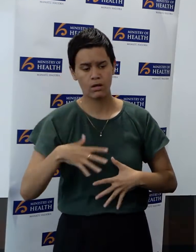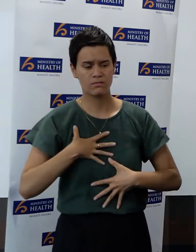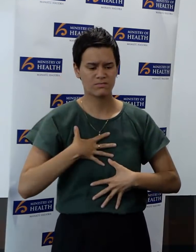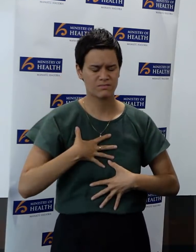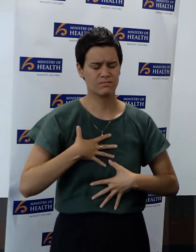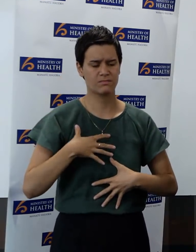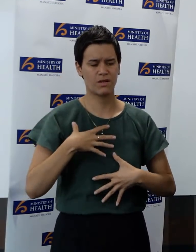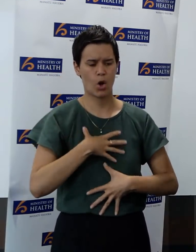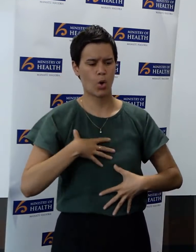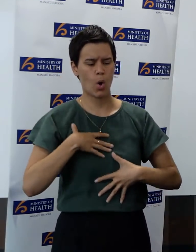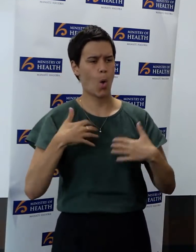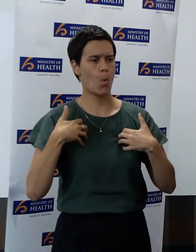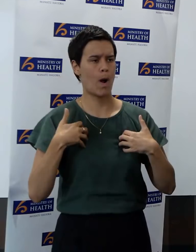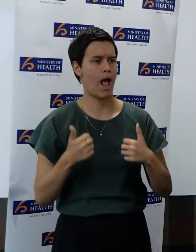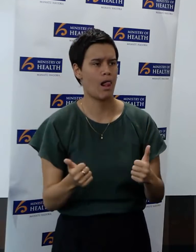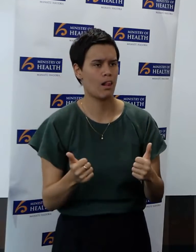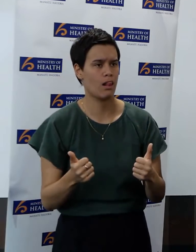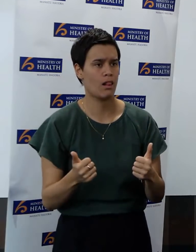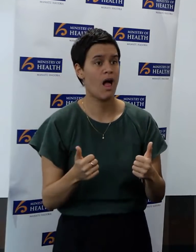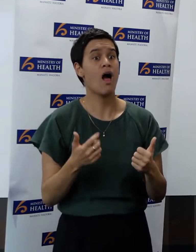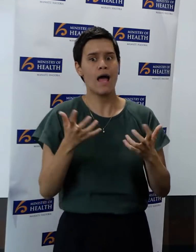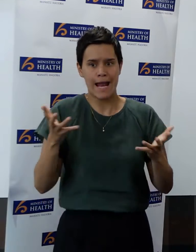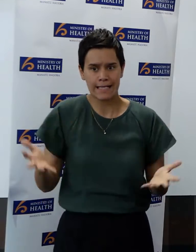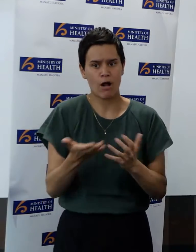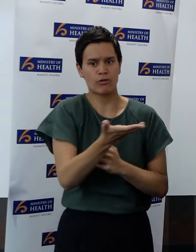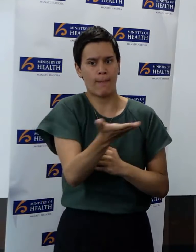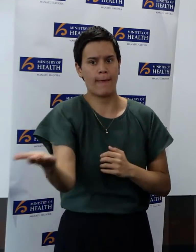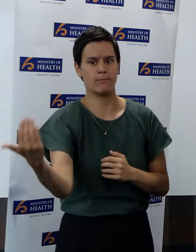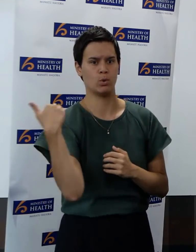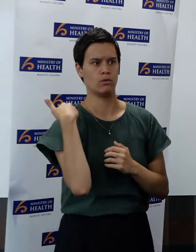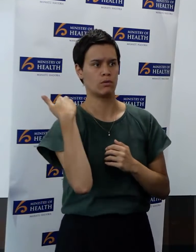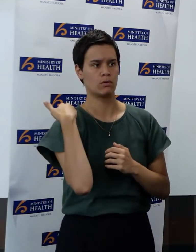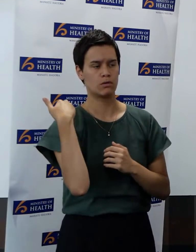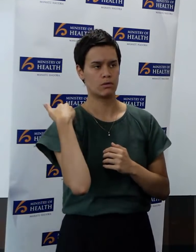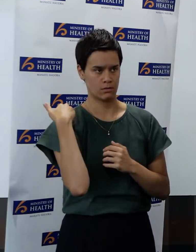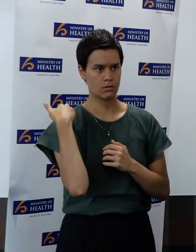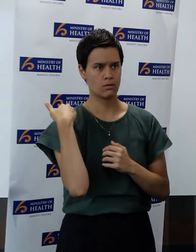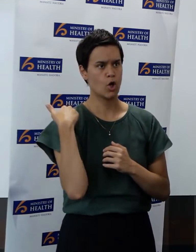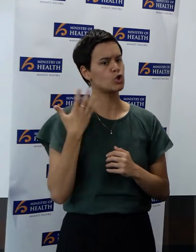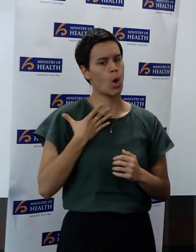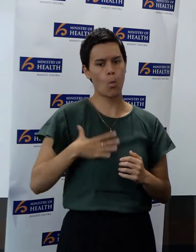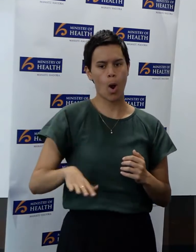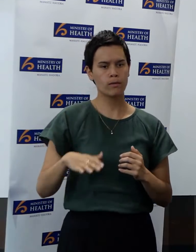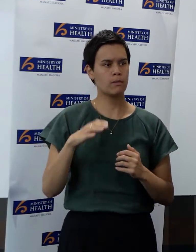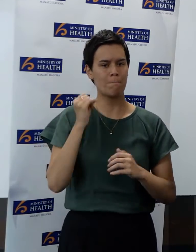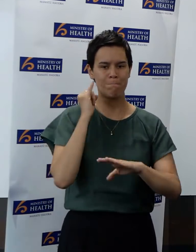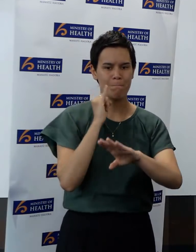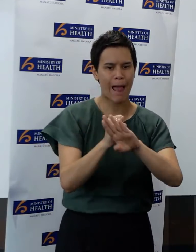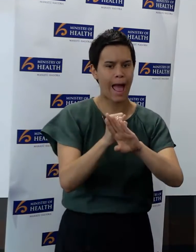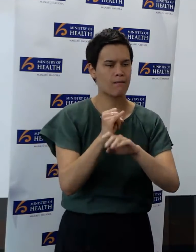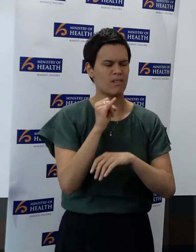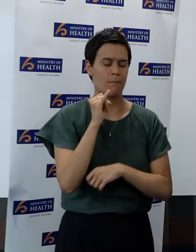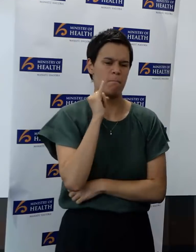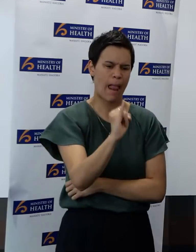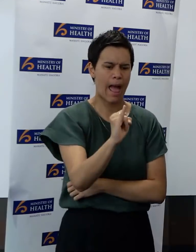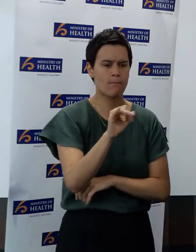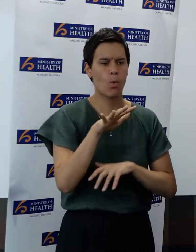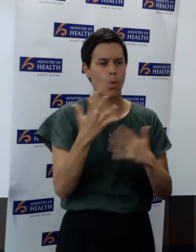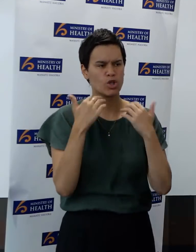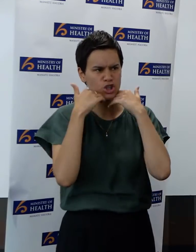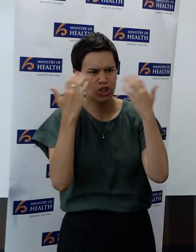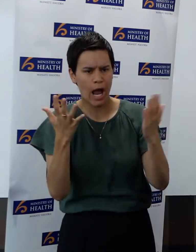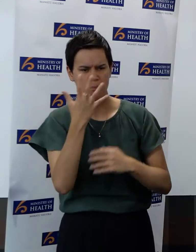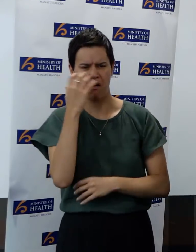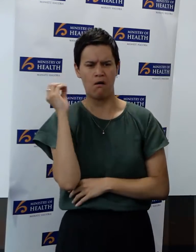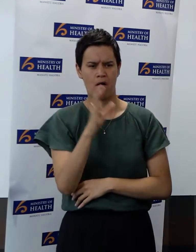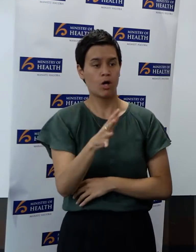that there's no sort of blame or shame of anybody. And so that's a fundamental part of a community or a country being able to manage this